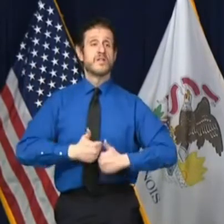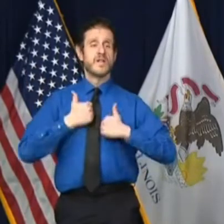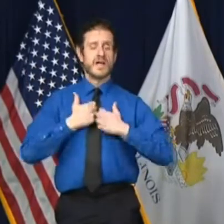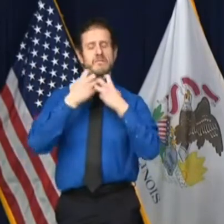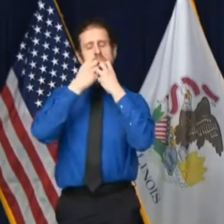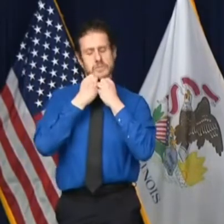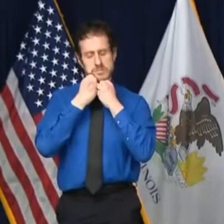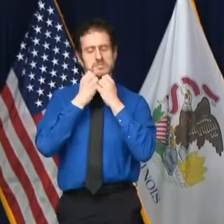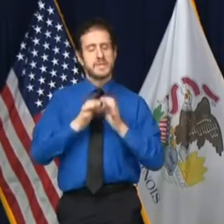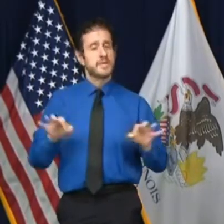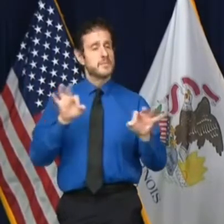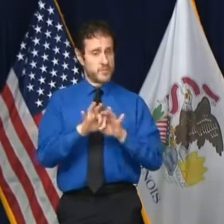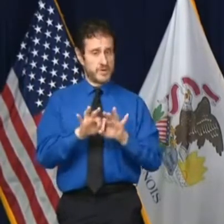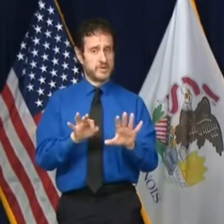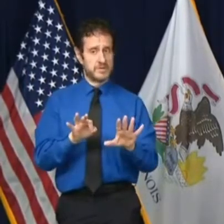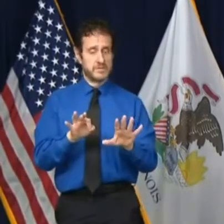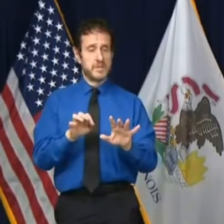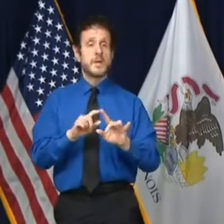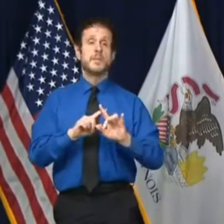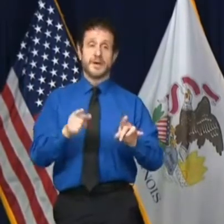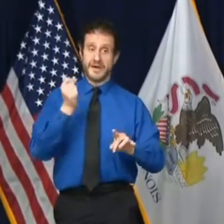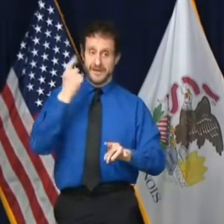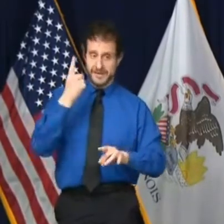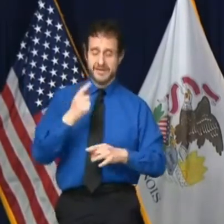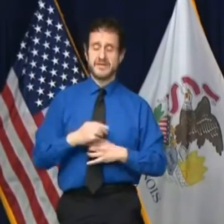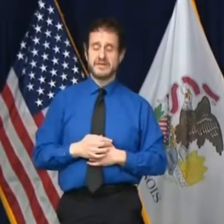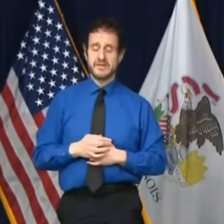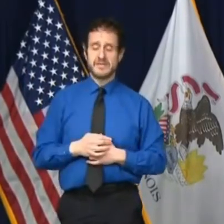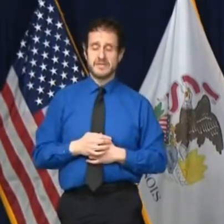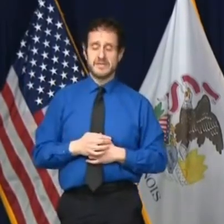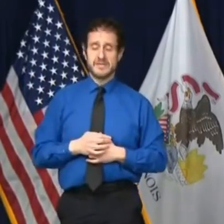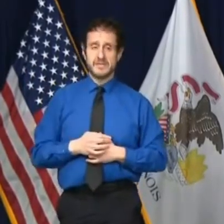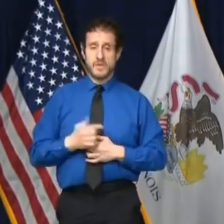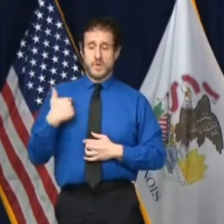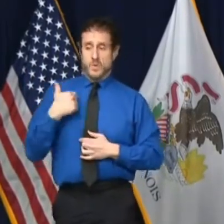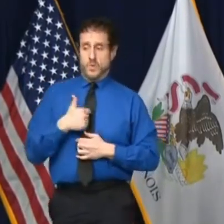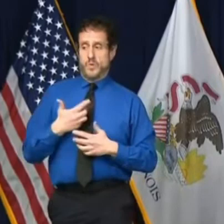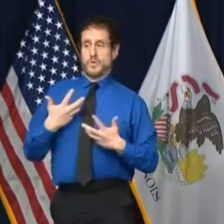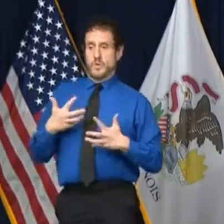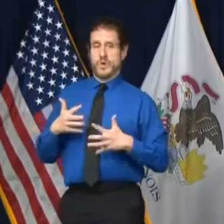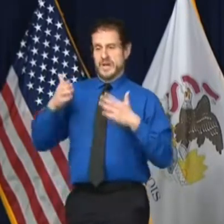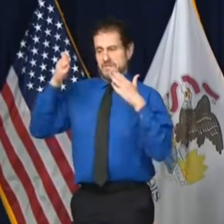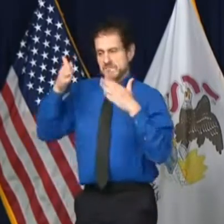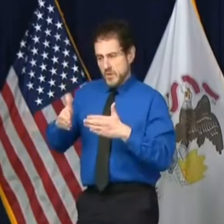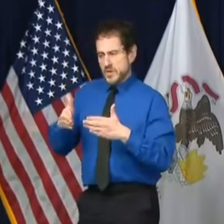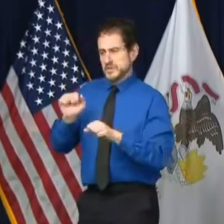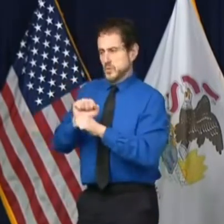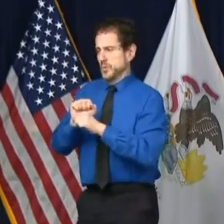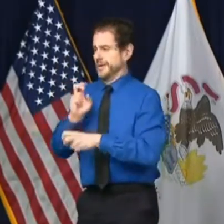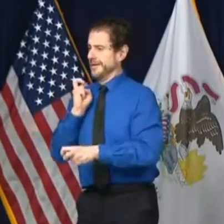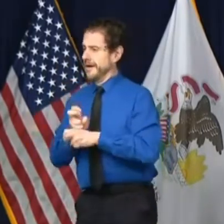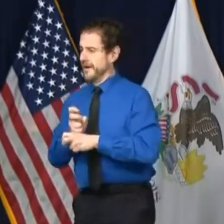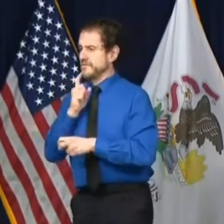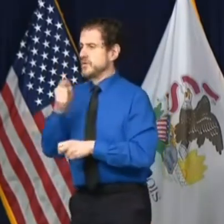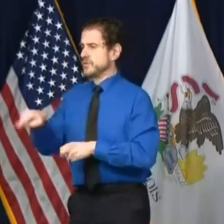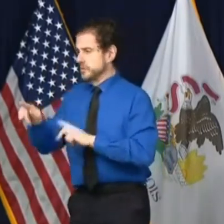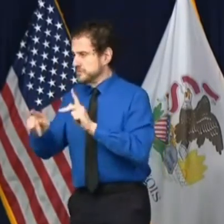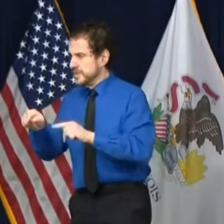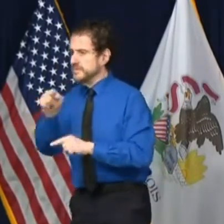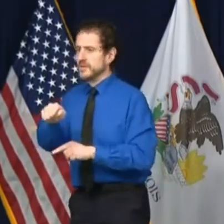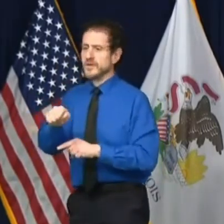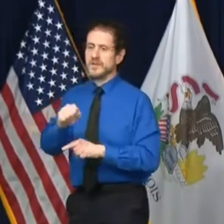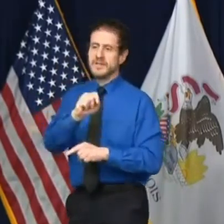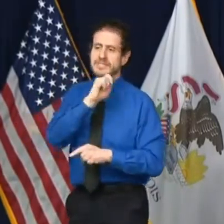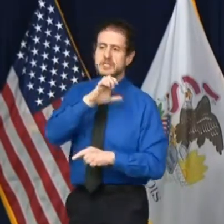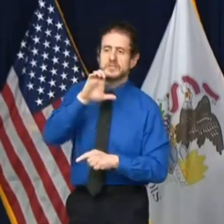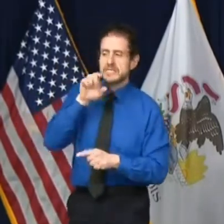is valuable, and but I will say that we already are making extra effort for those communities that are